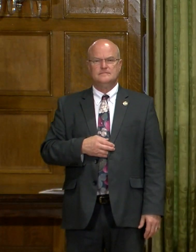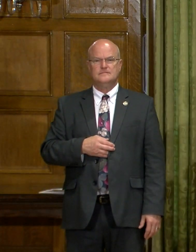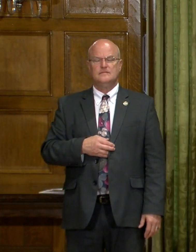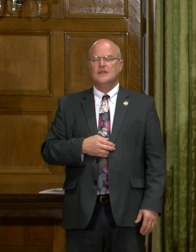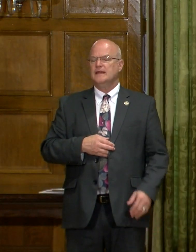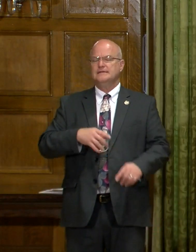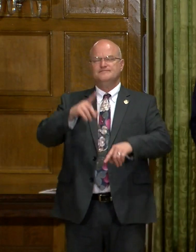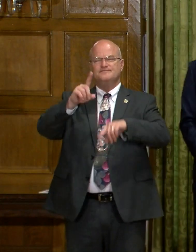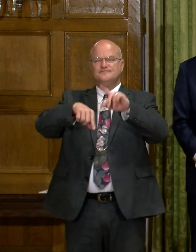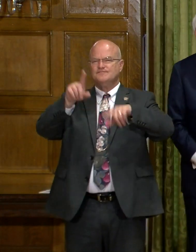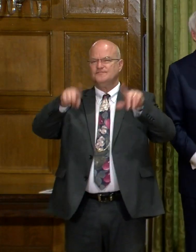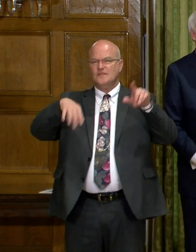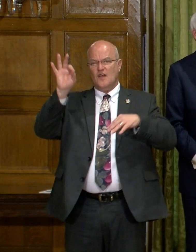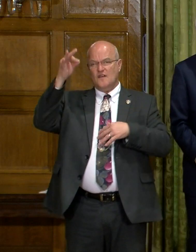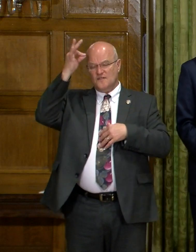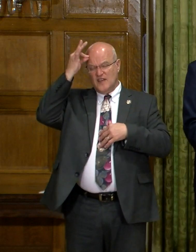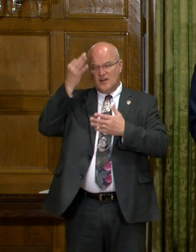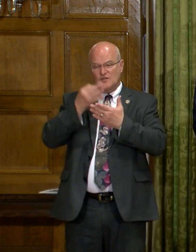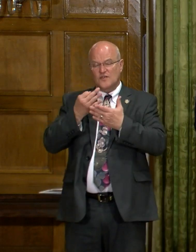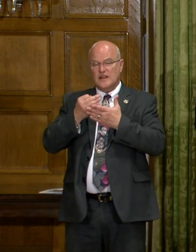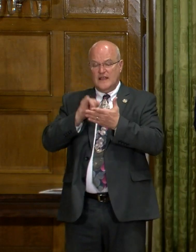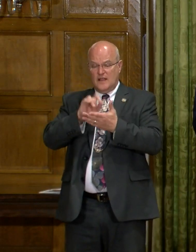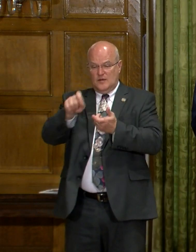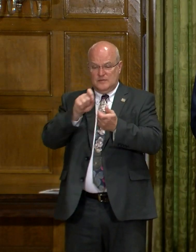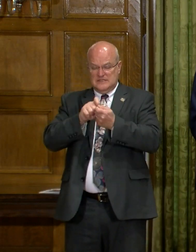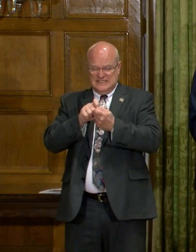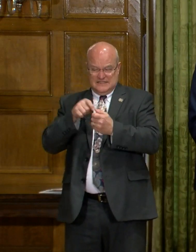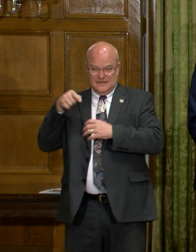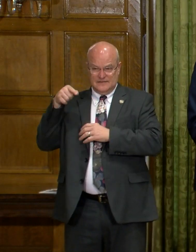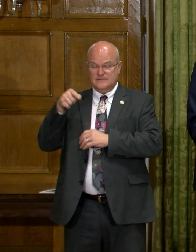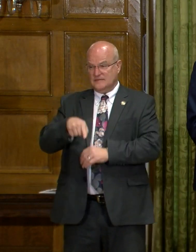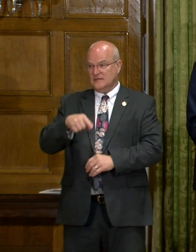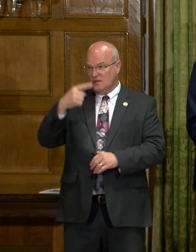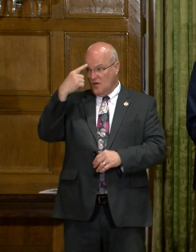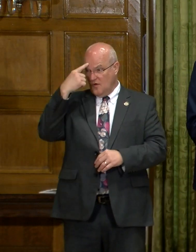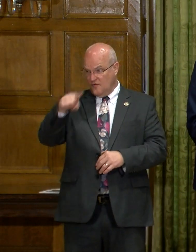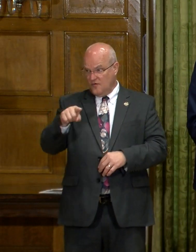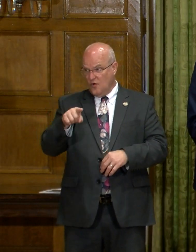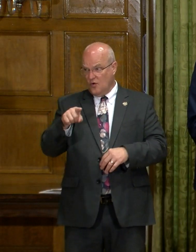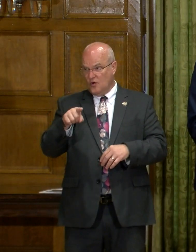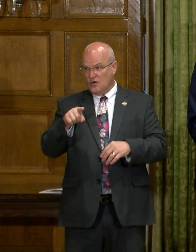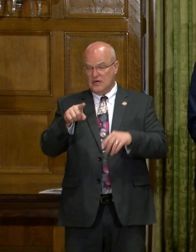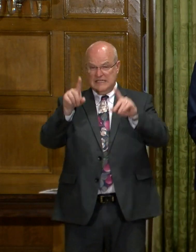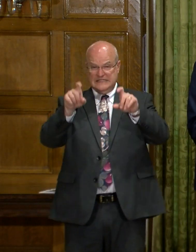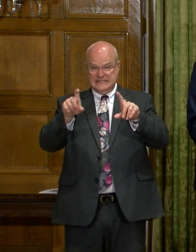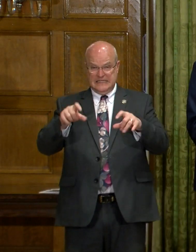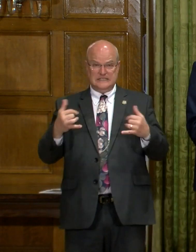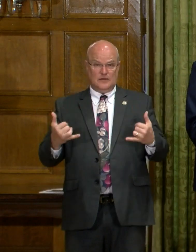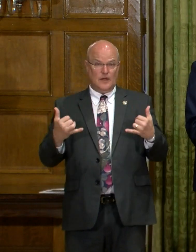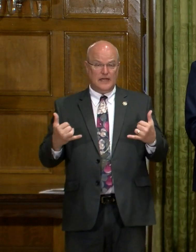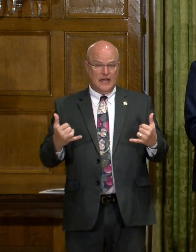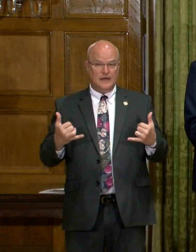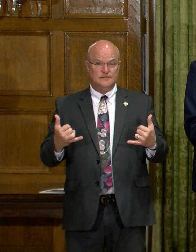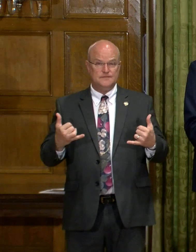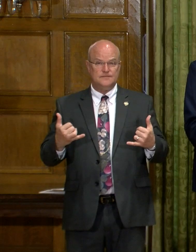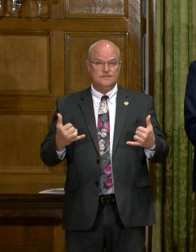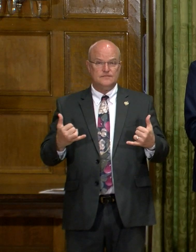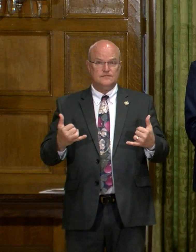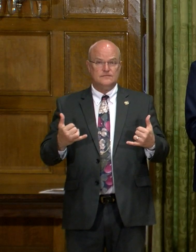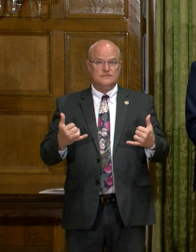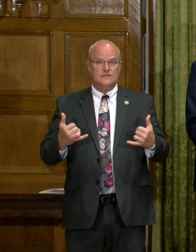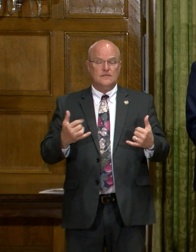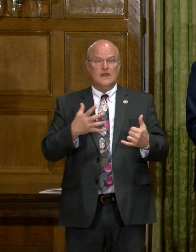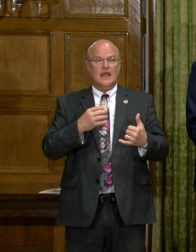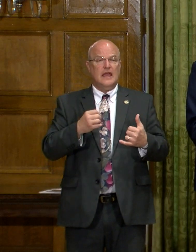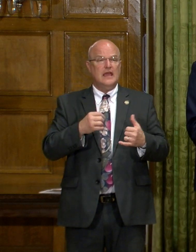There are a variety of federal funding sources that are specifically for testing, and